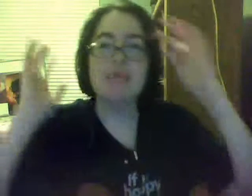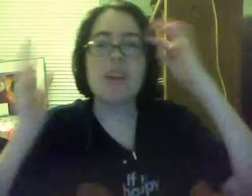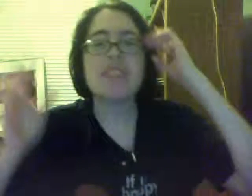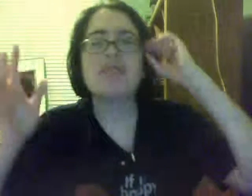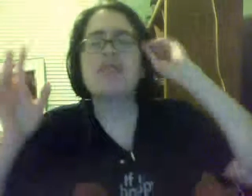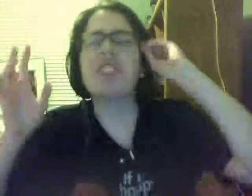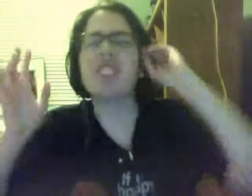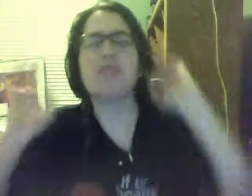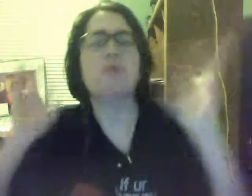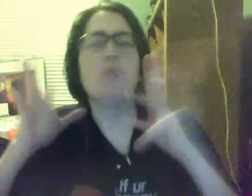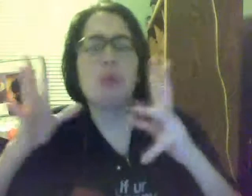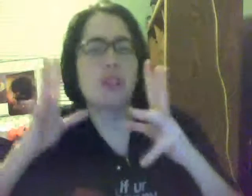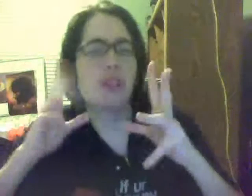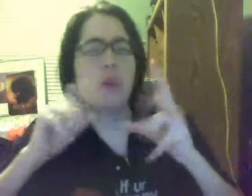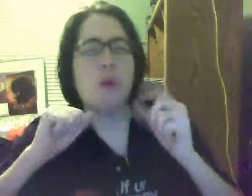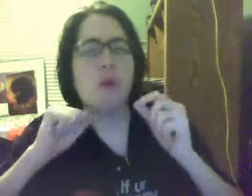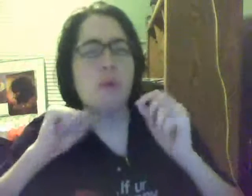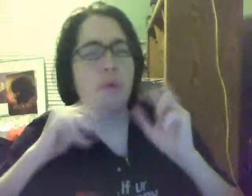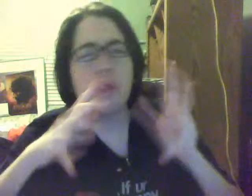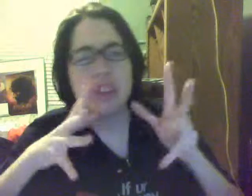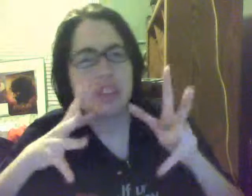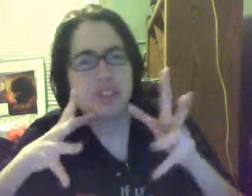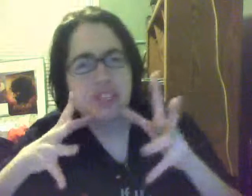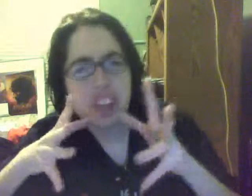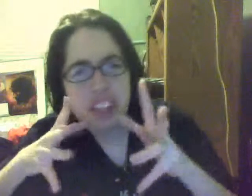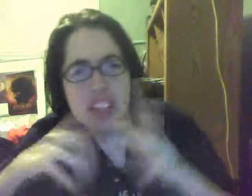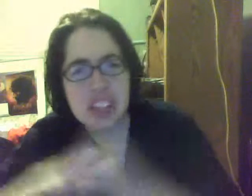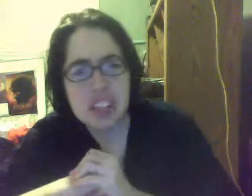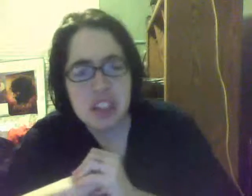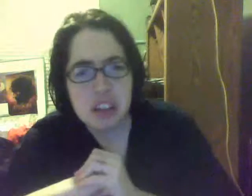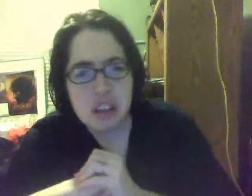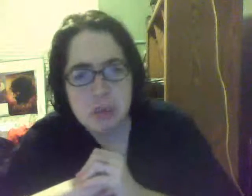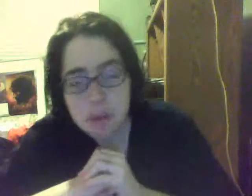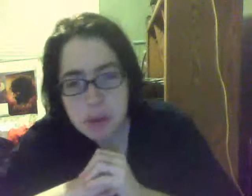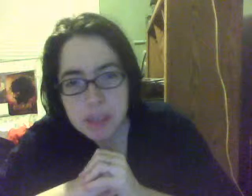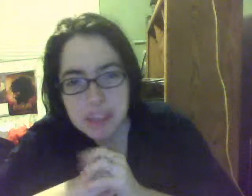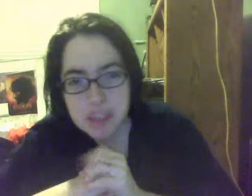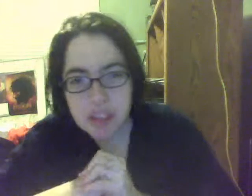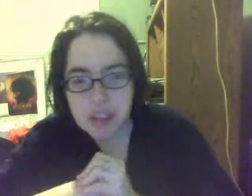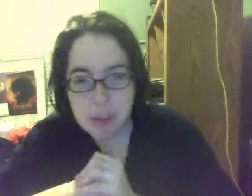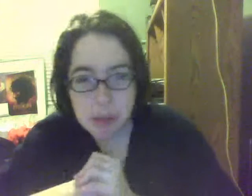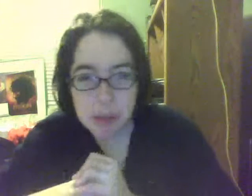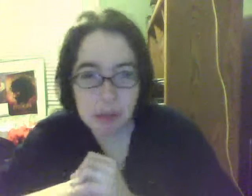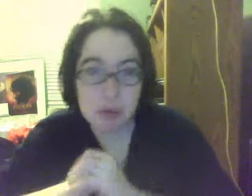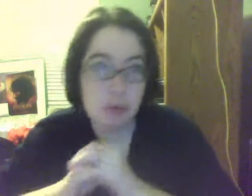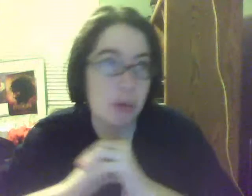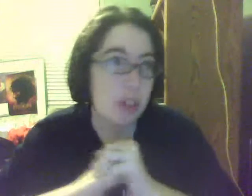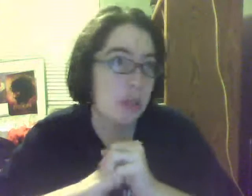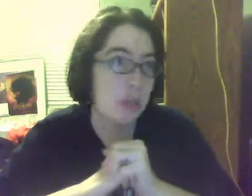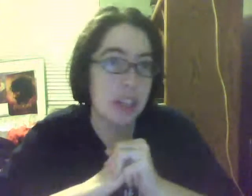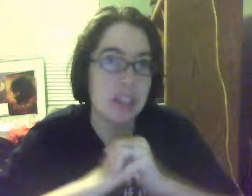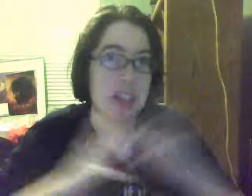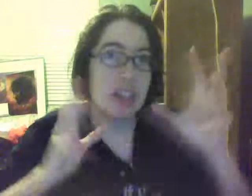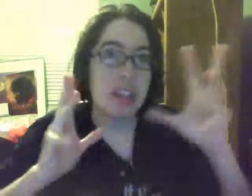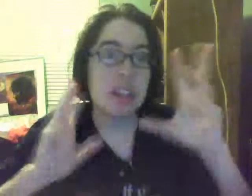One of the more what the fuck moments of this episode was when